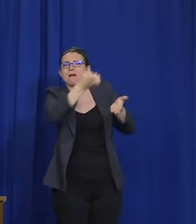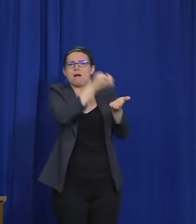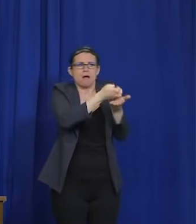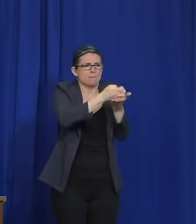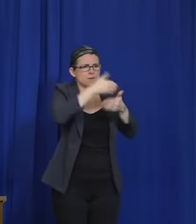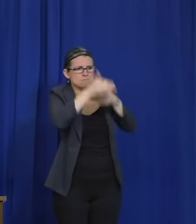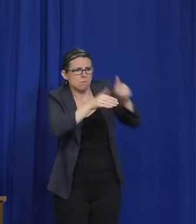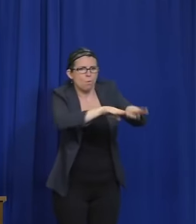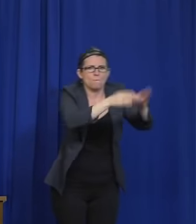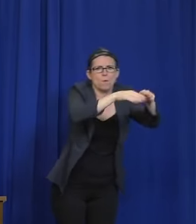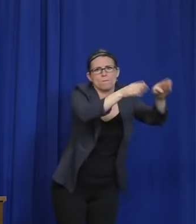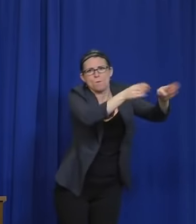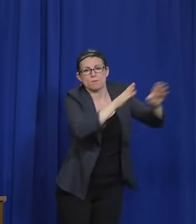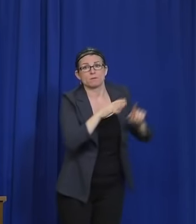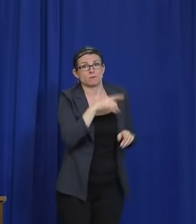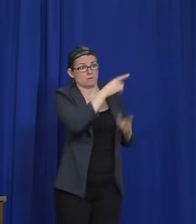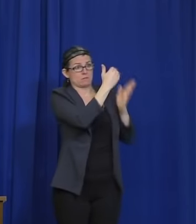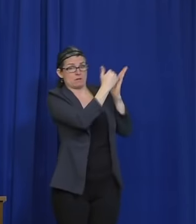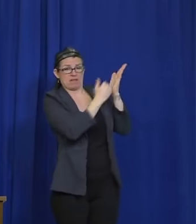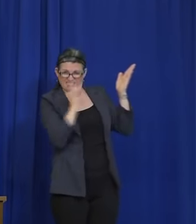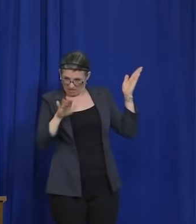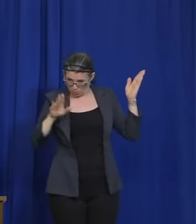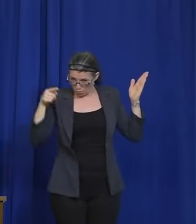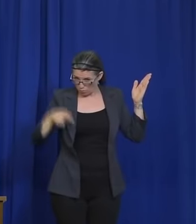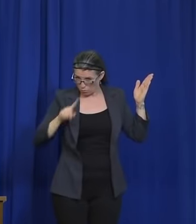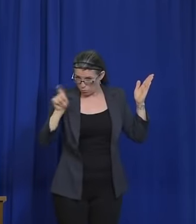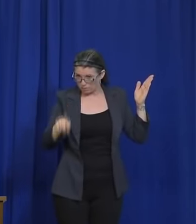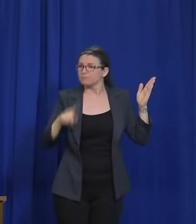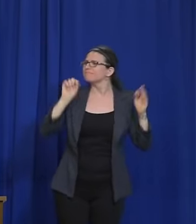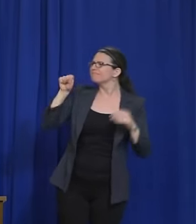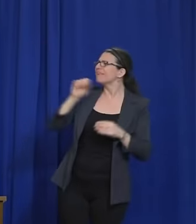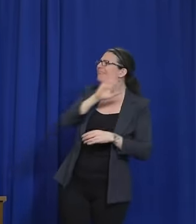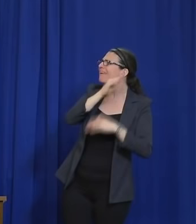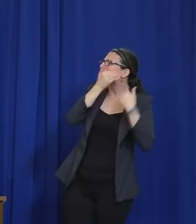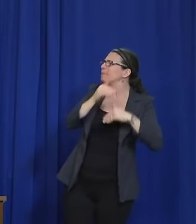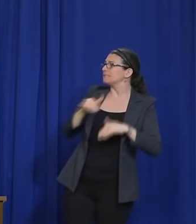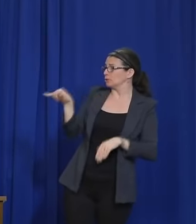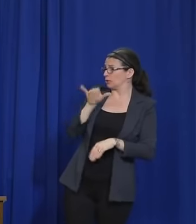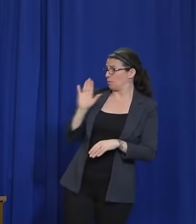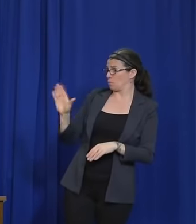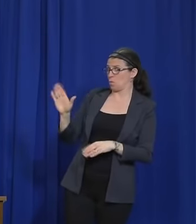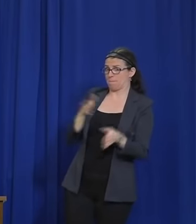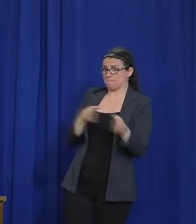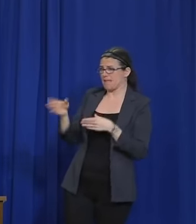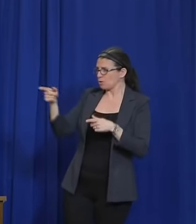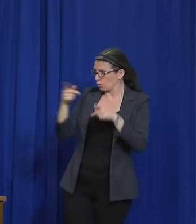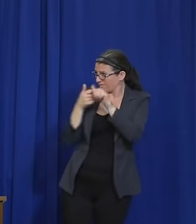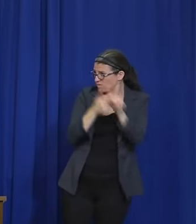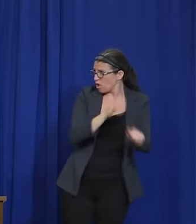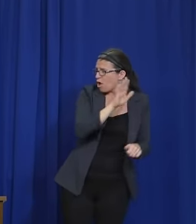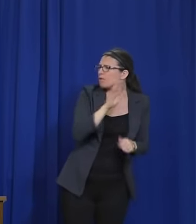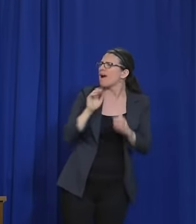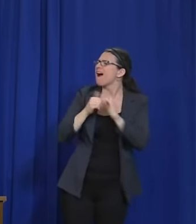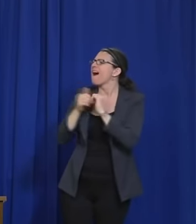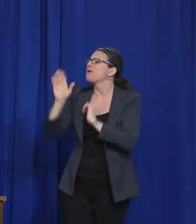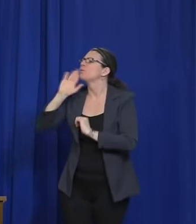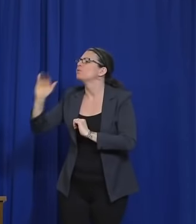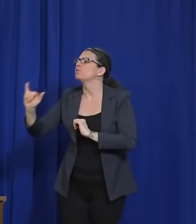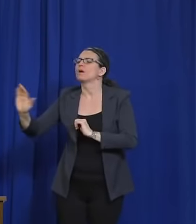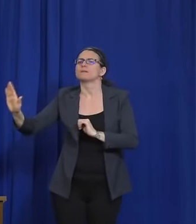Yeah. Limits on the number of people who can be in a business at the same time. Right. That sort of thing. I think on Friday